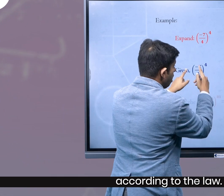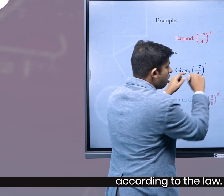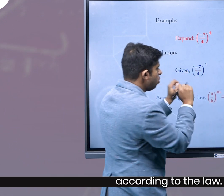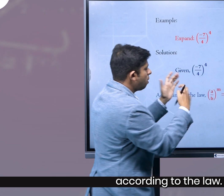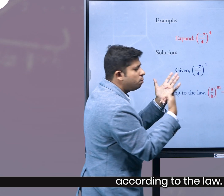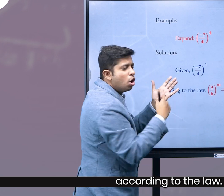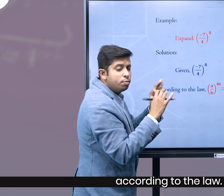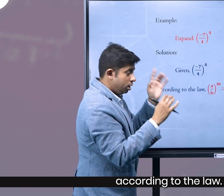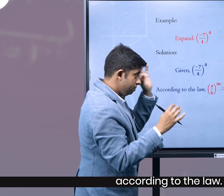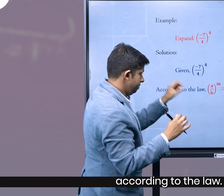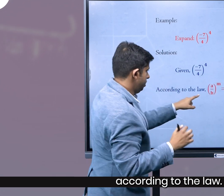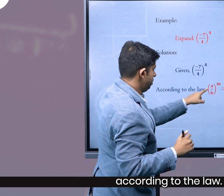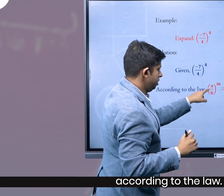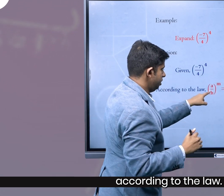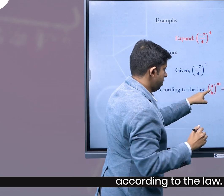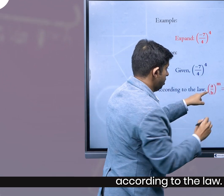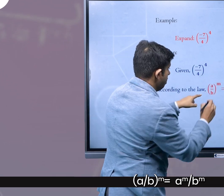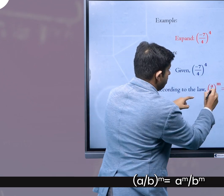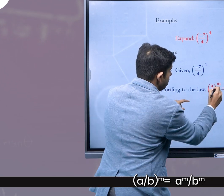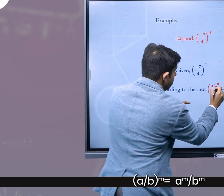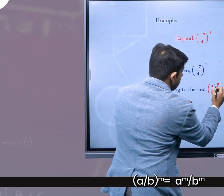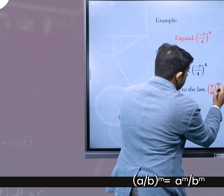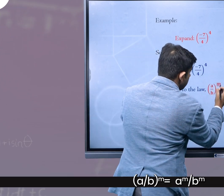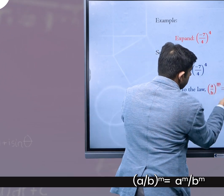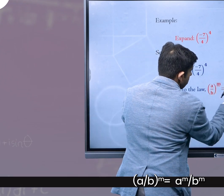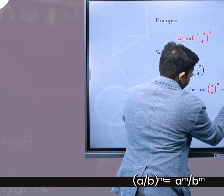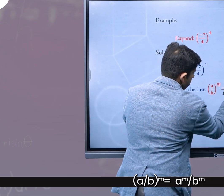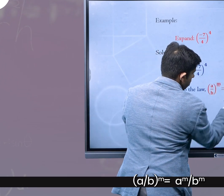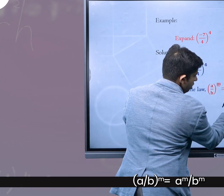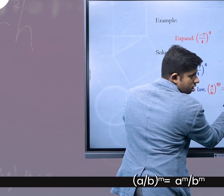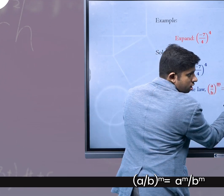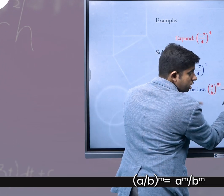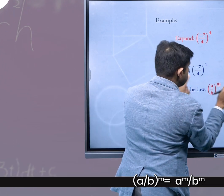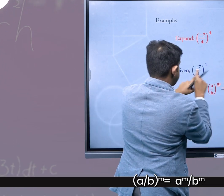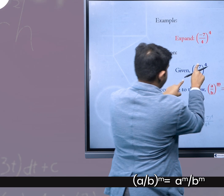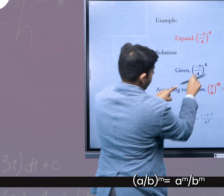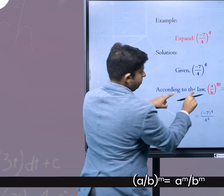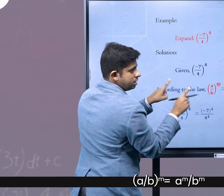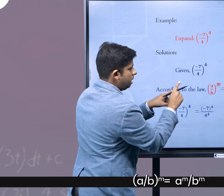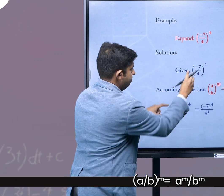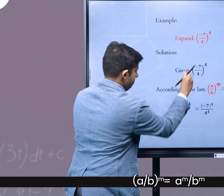According to the law, a by b whole to the power of m is equal to a to the power of m by b to the power of